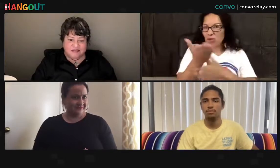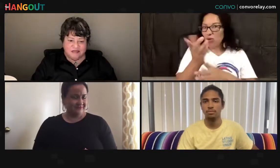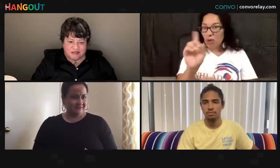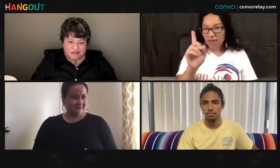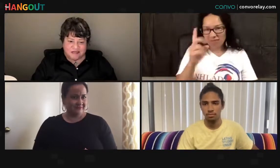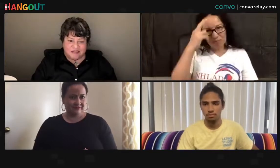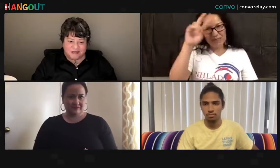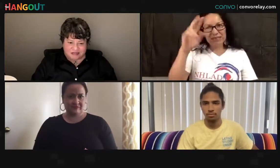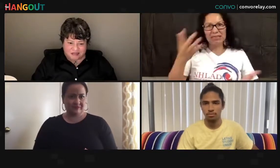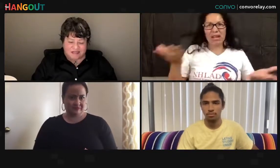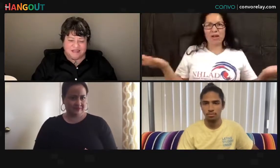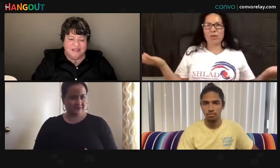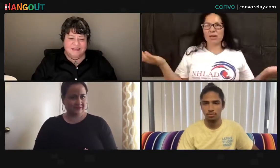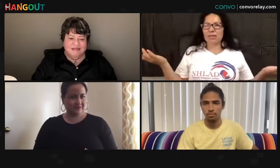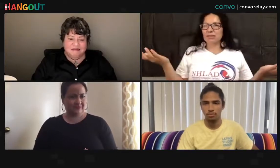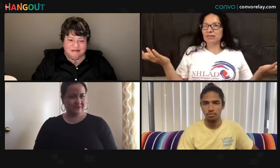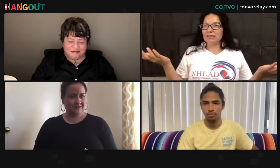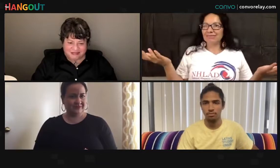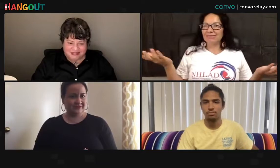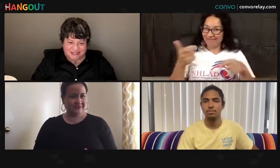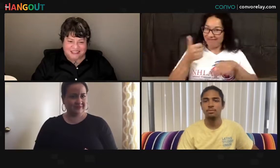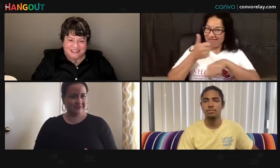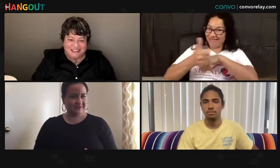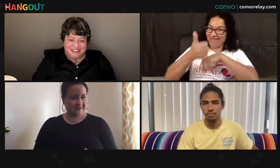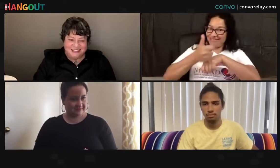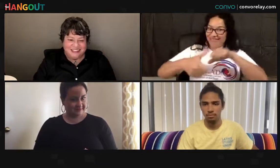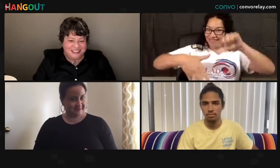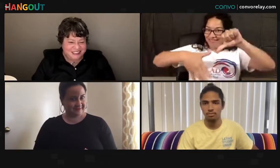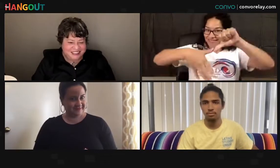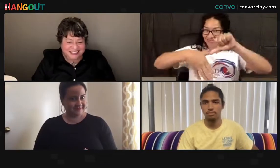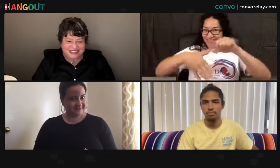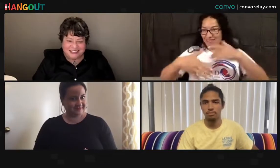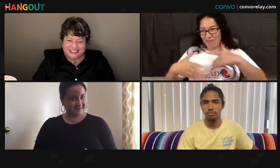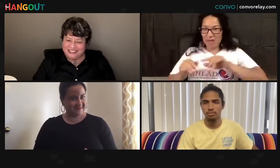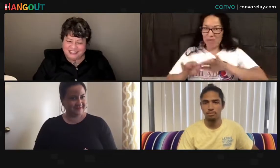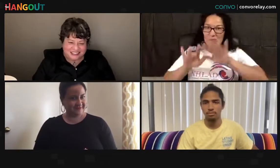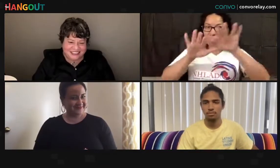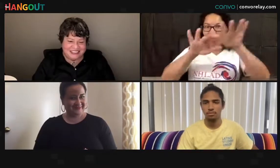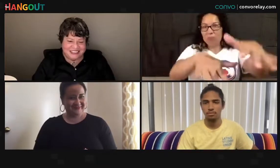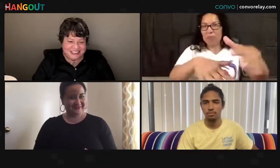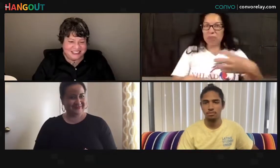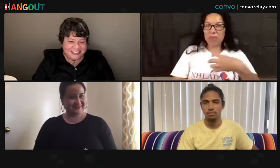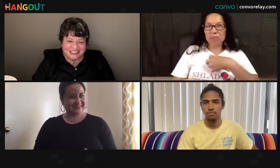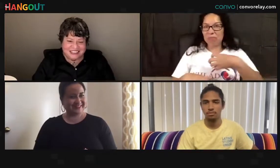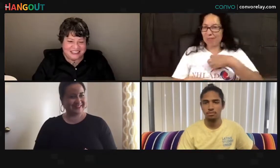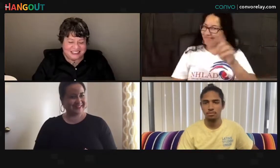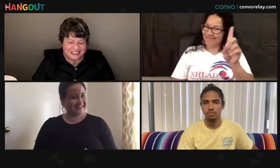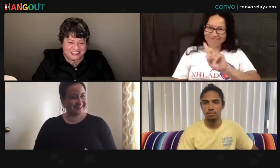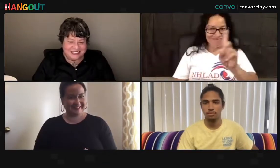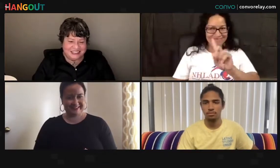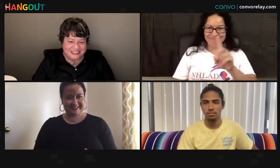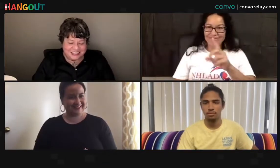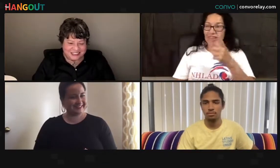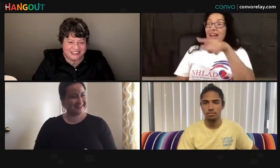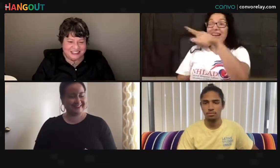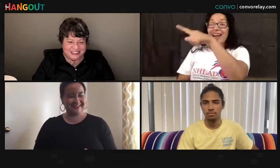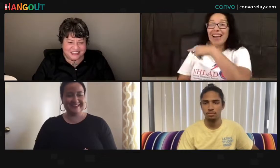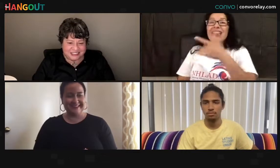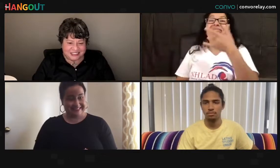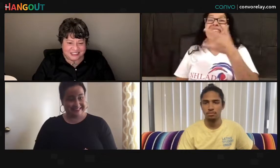other countries that get into US through Mexico, right? So to put the blame on Central and South Mm. America